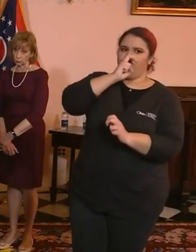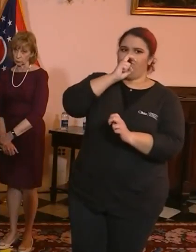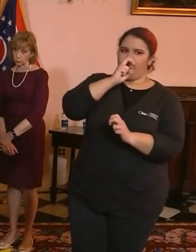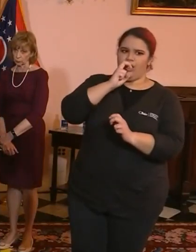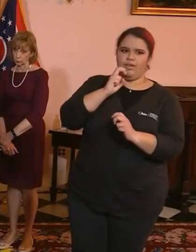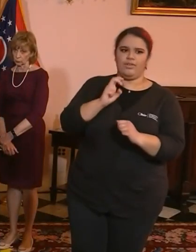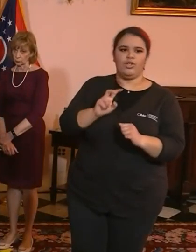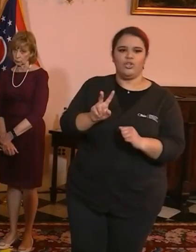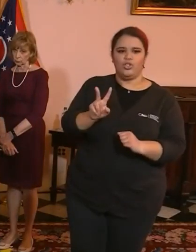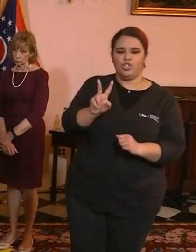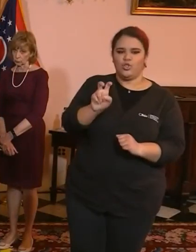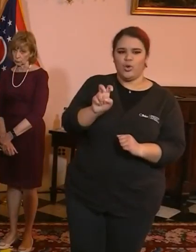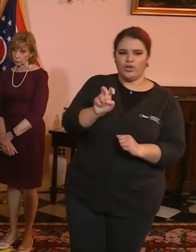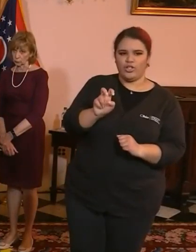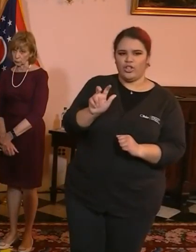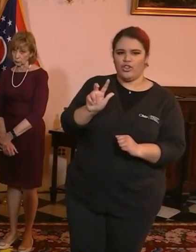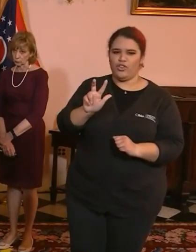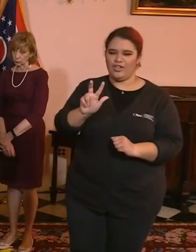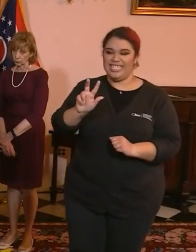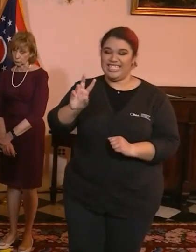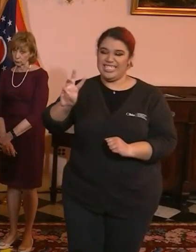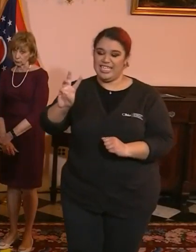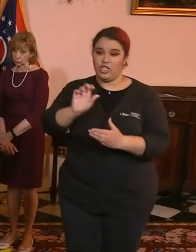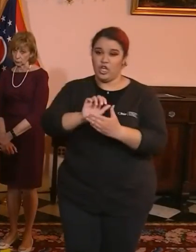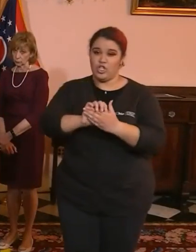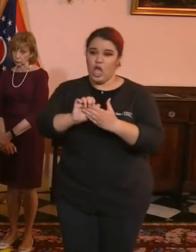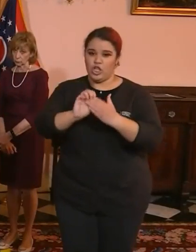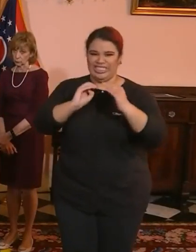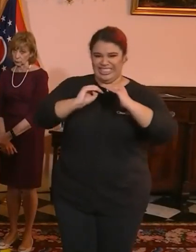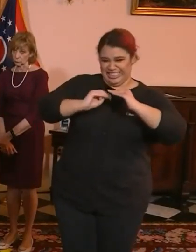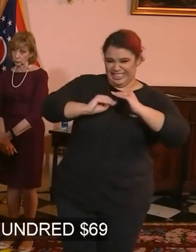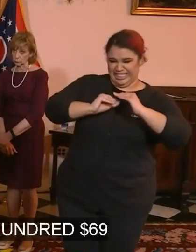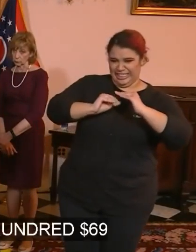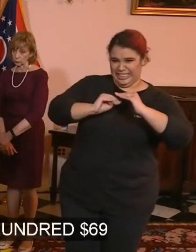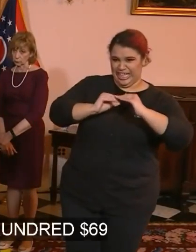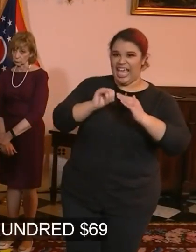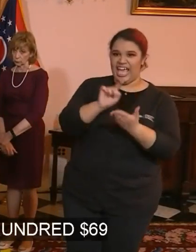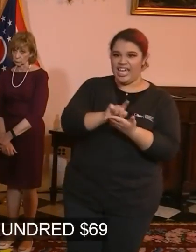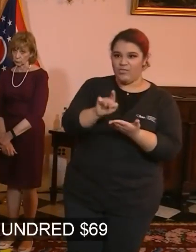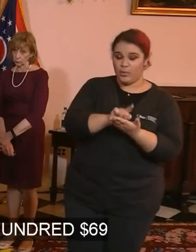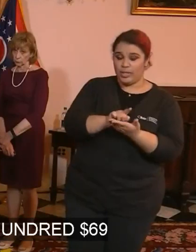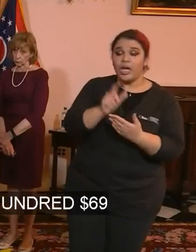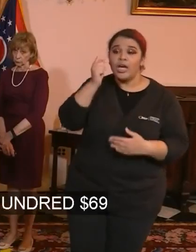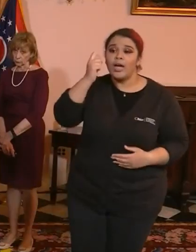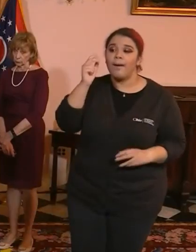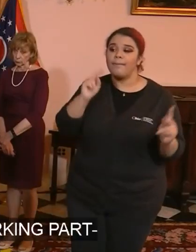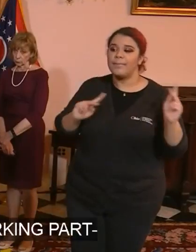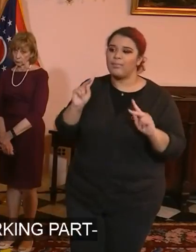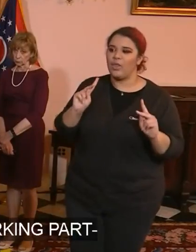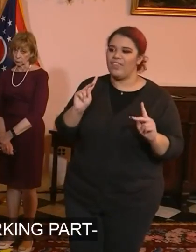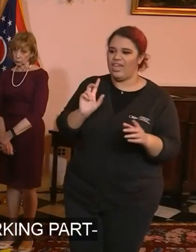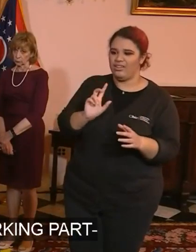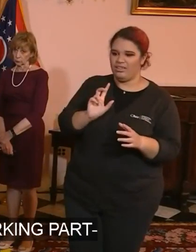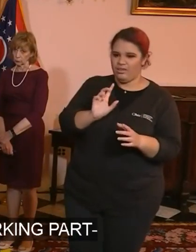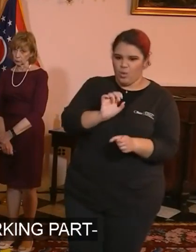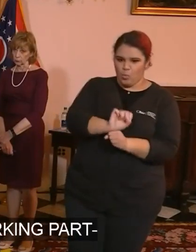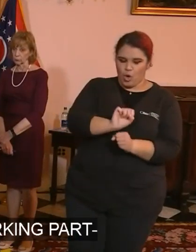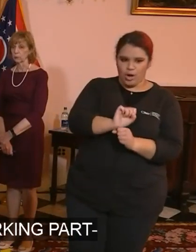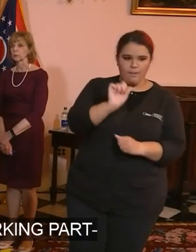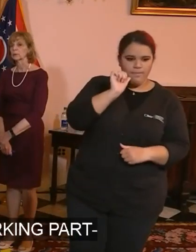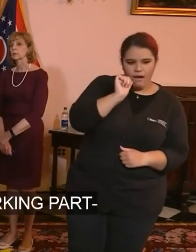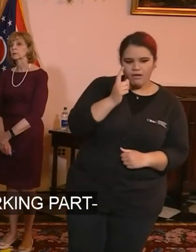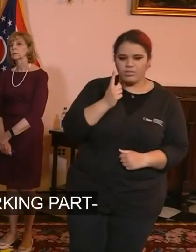working in bars and restaurants part-time, maybe $10 an hour, 25 hours a week, they're not going to meet that, and they're still going to be out of work.